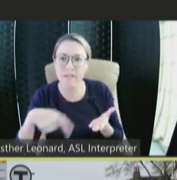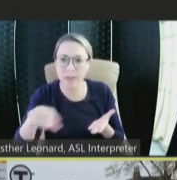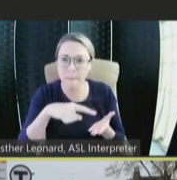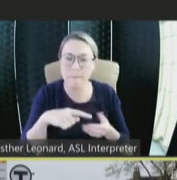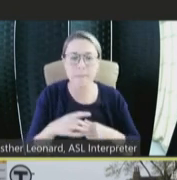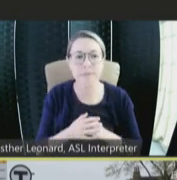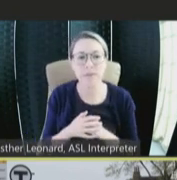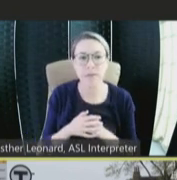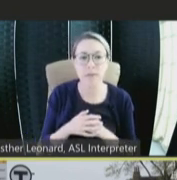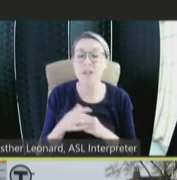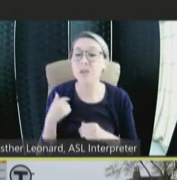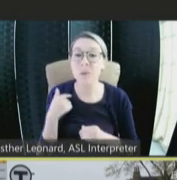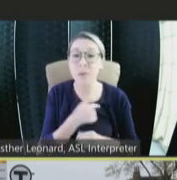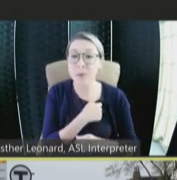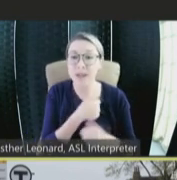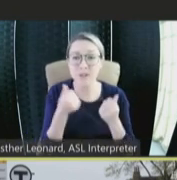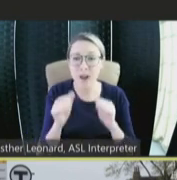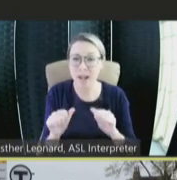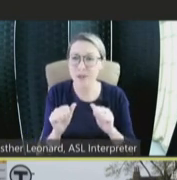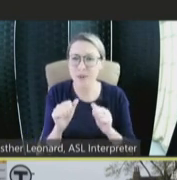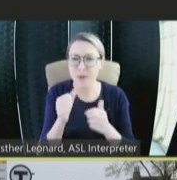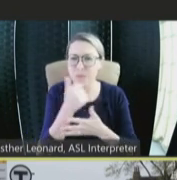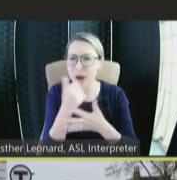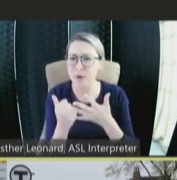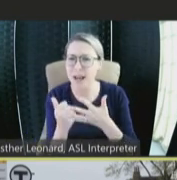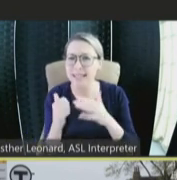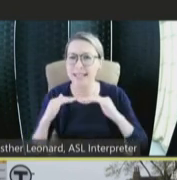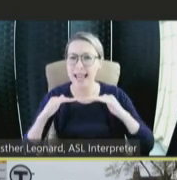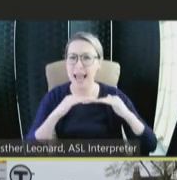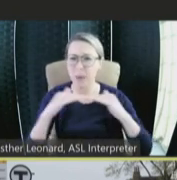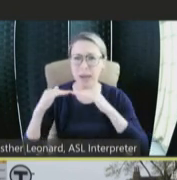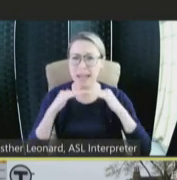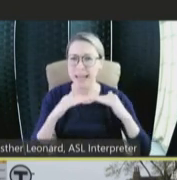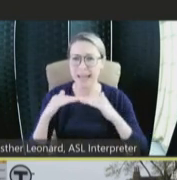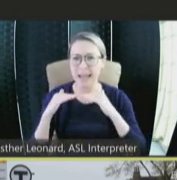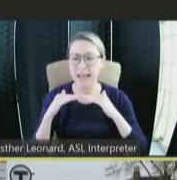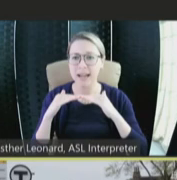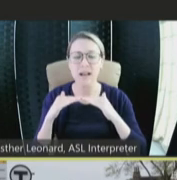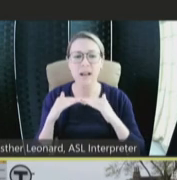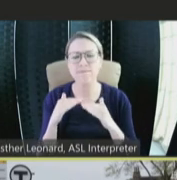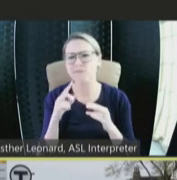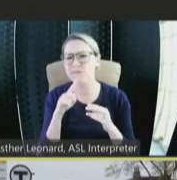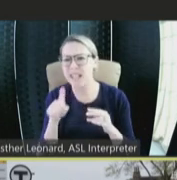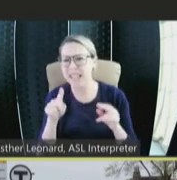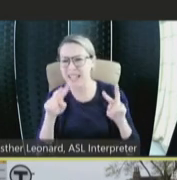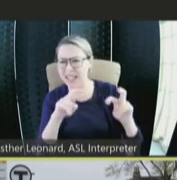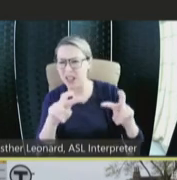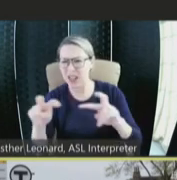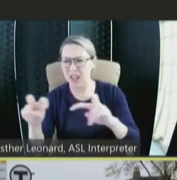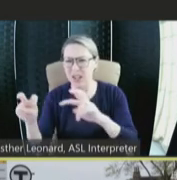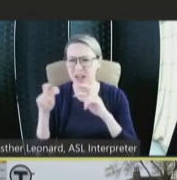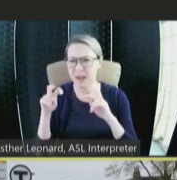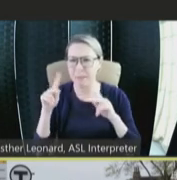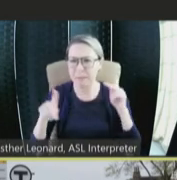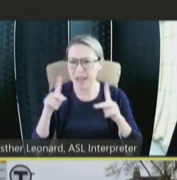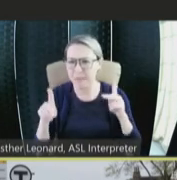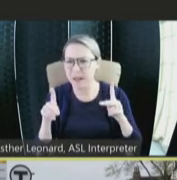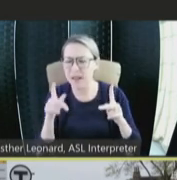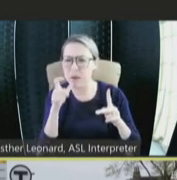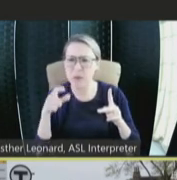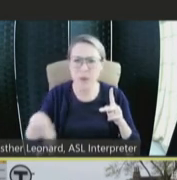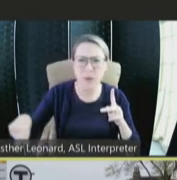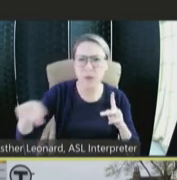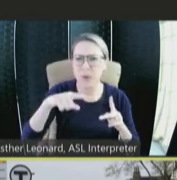is really prioritize equity by looking at the needs of folks who are